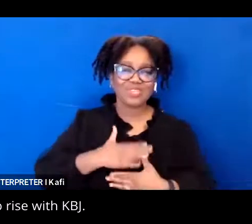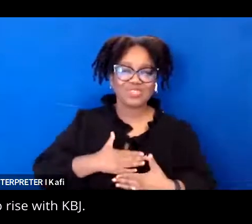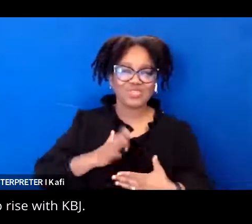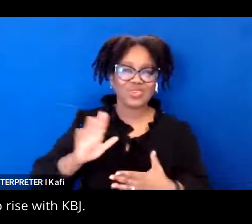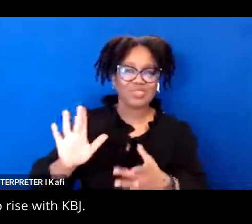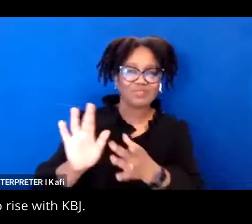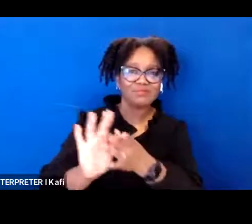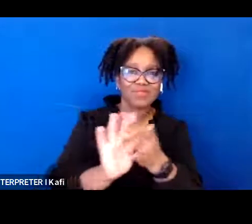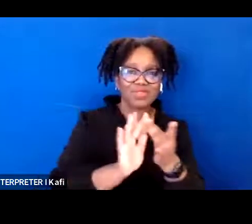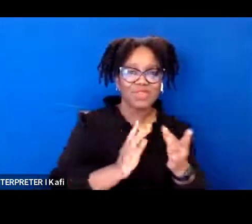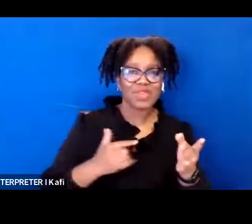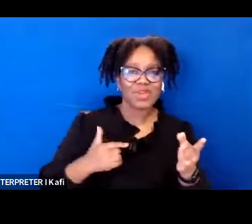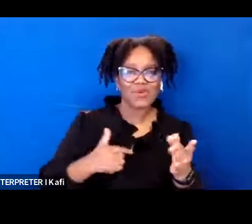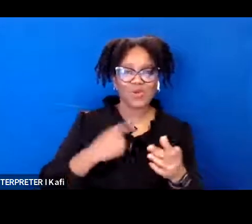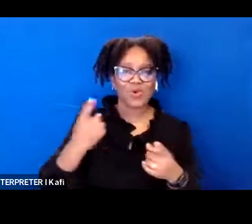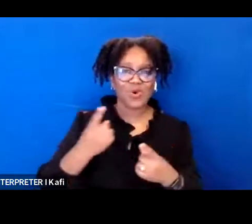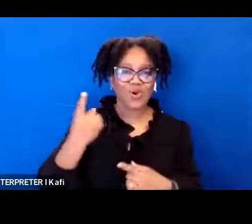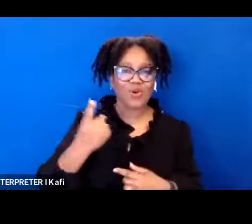with kbj